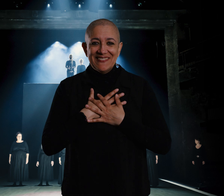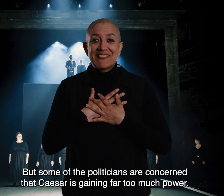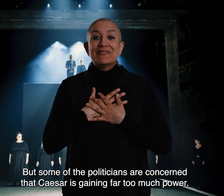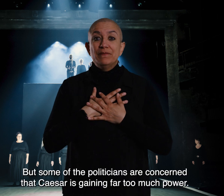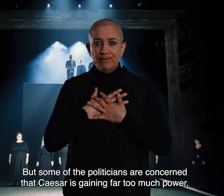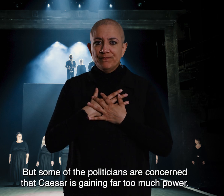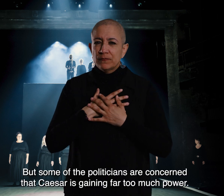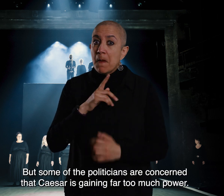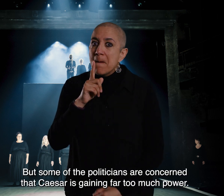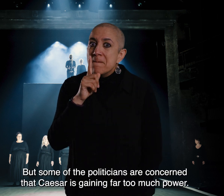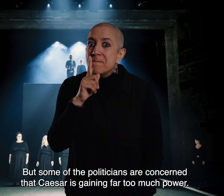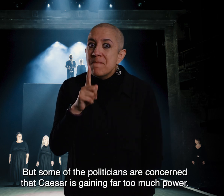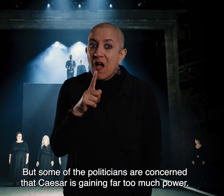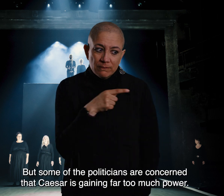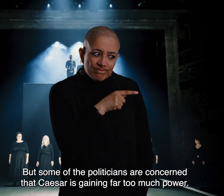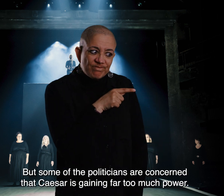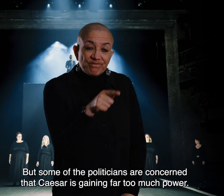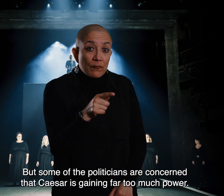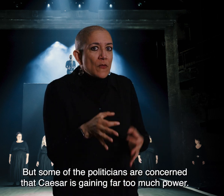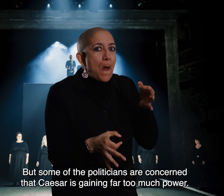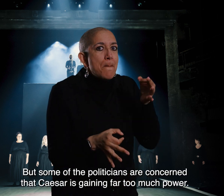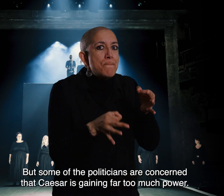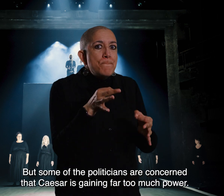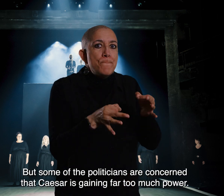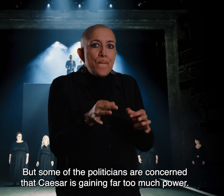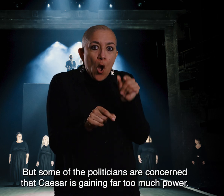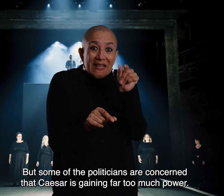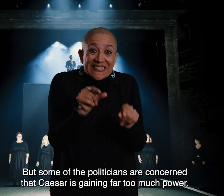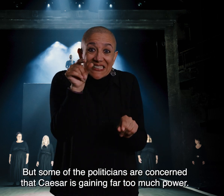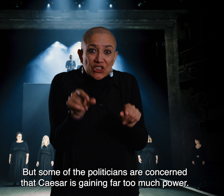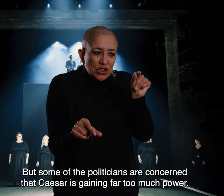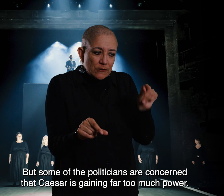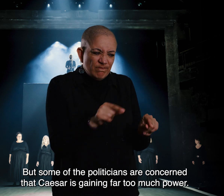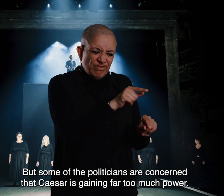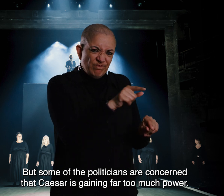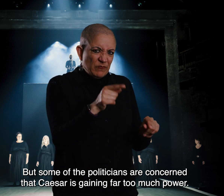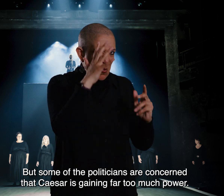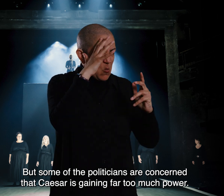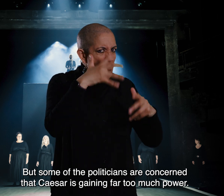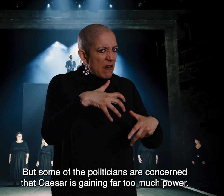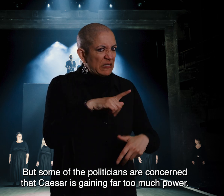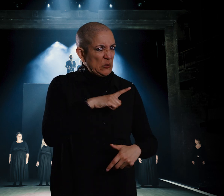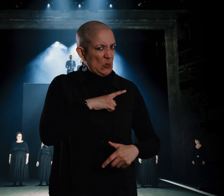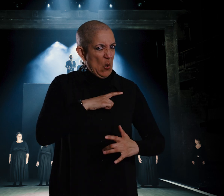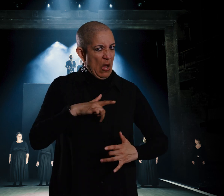But some of the politicians are concerned that Caesar is gaining far too much power.